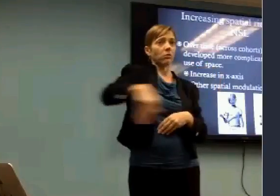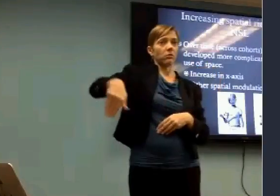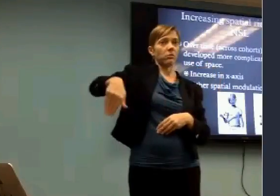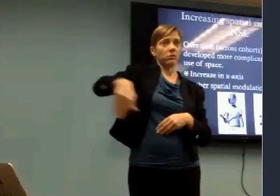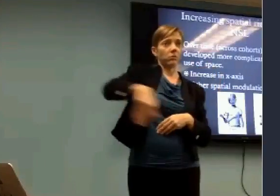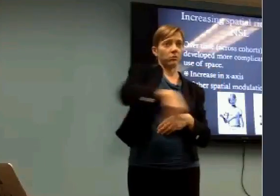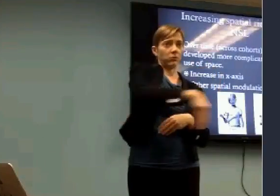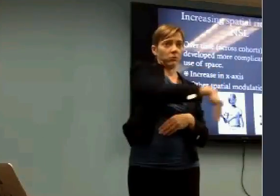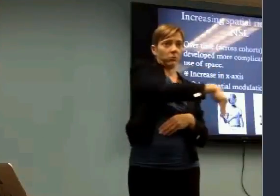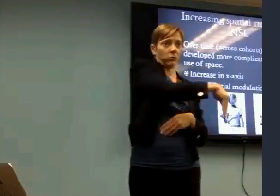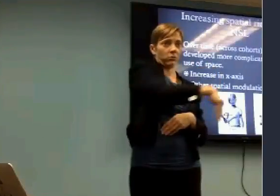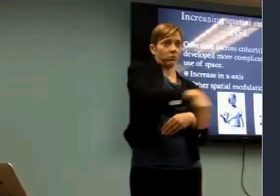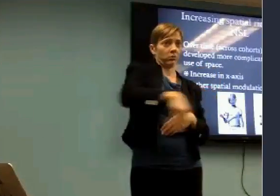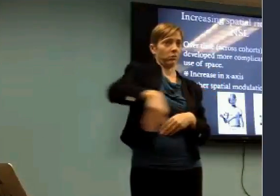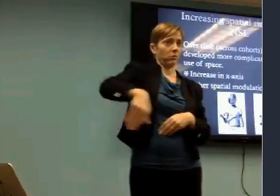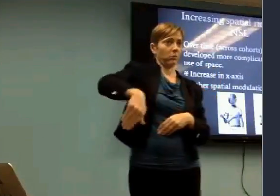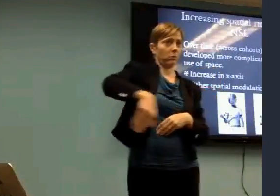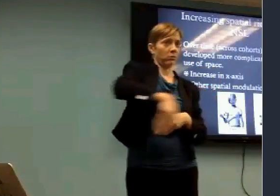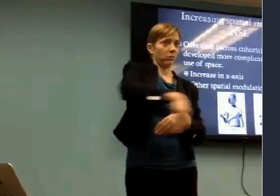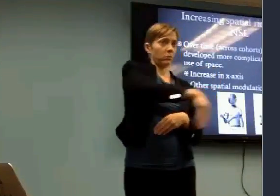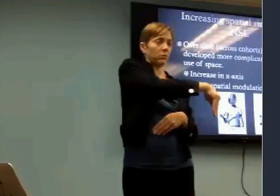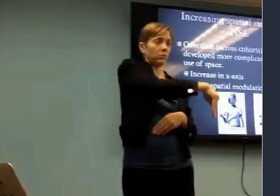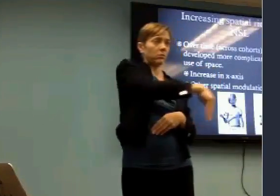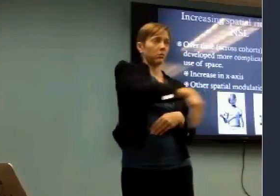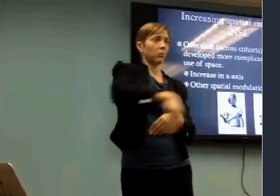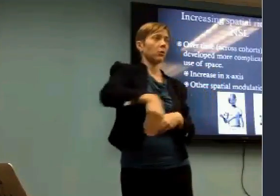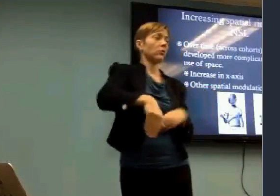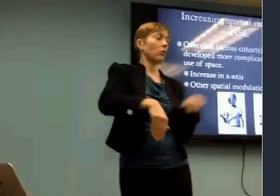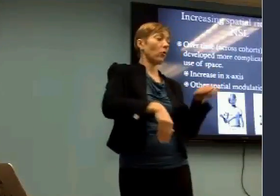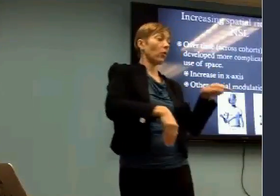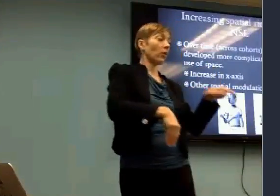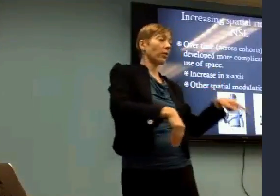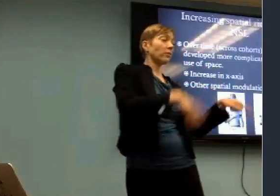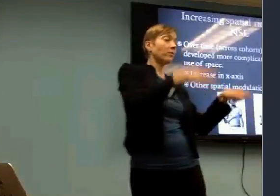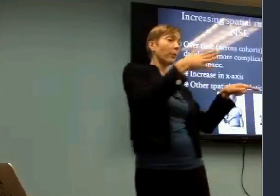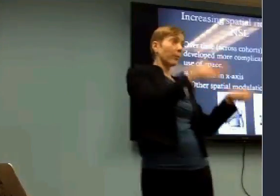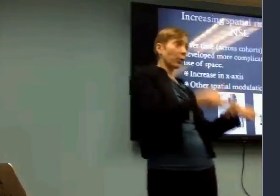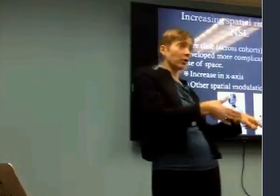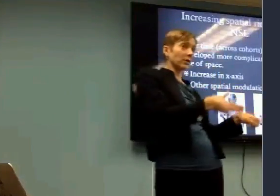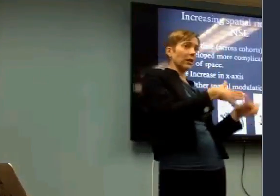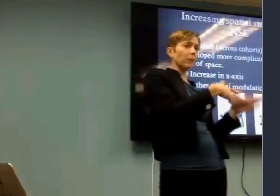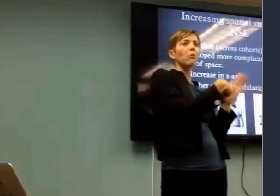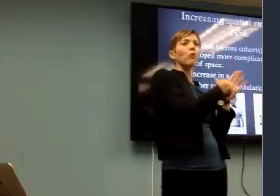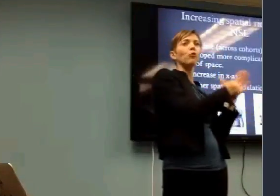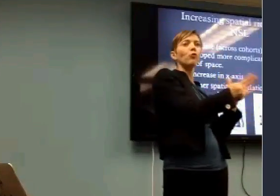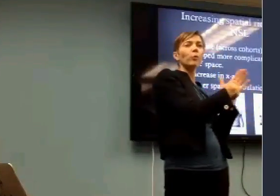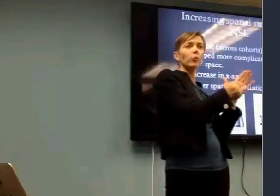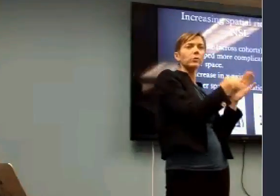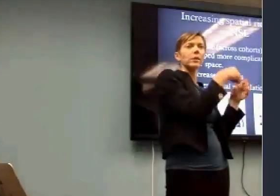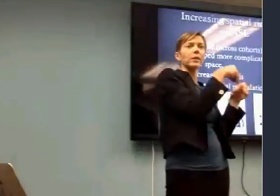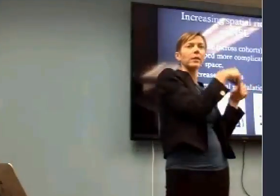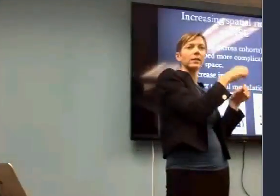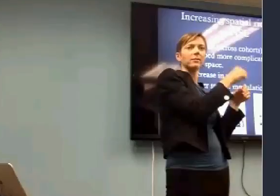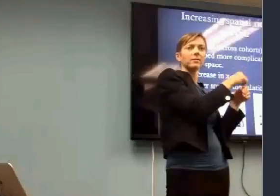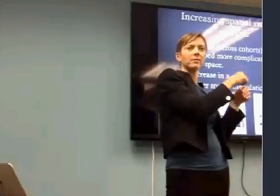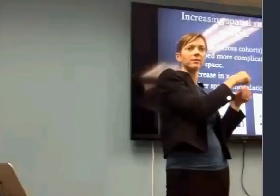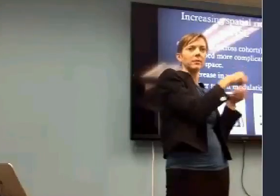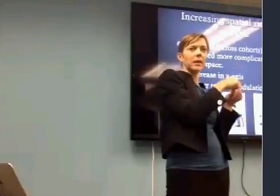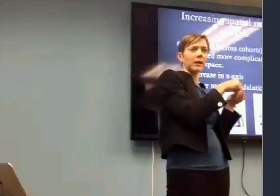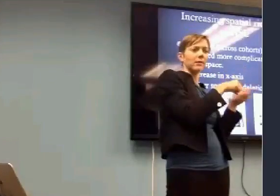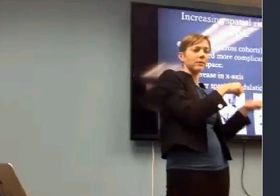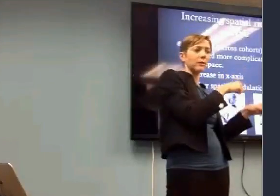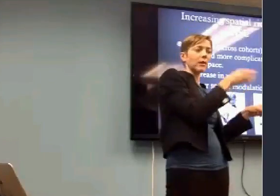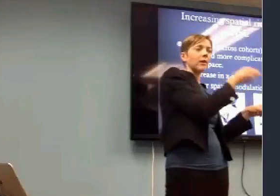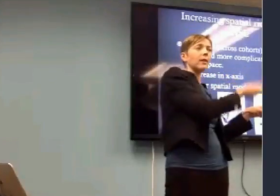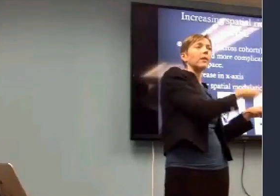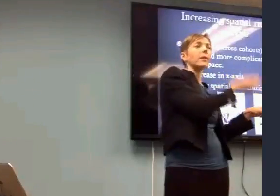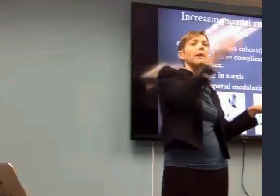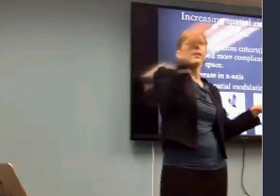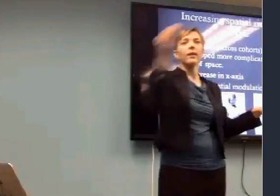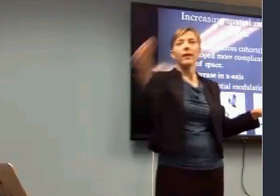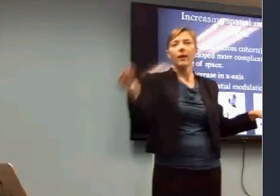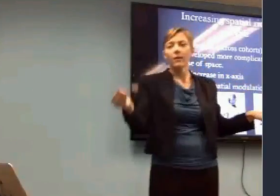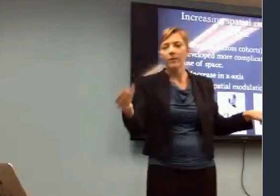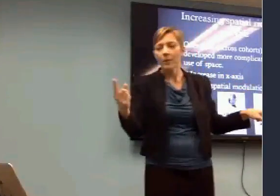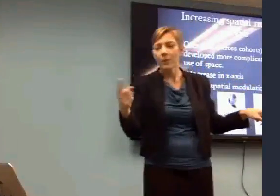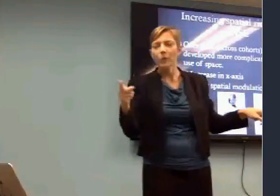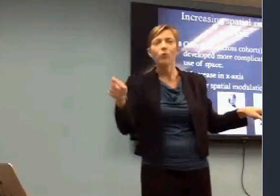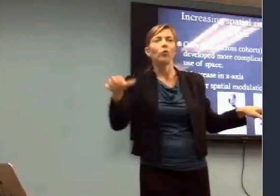the x-axis, which is the space, the neutral space in front of one. So for example, if I'm representing a person in space to my left,